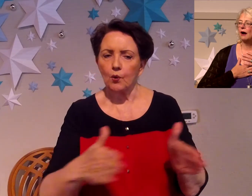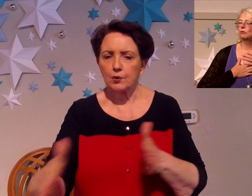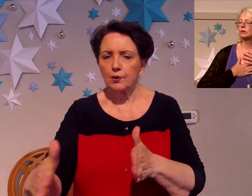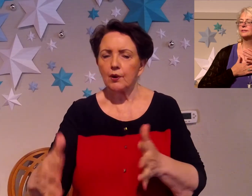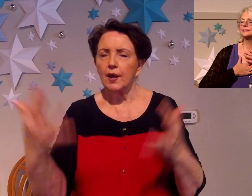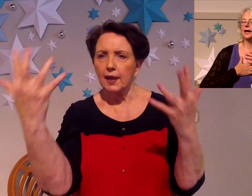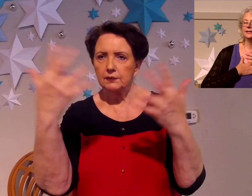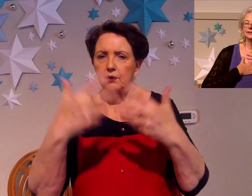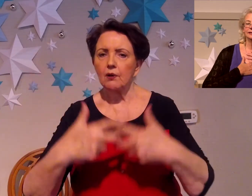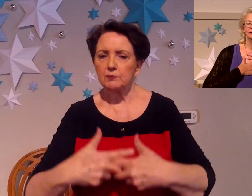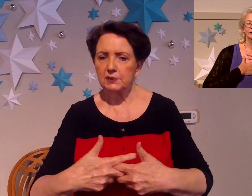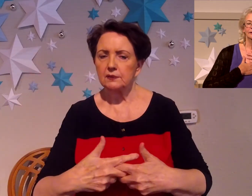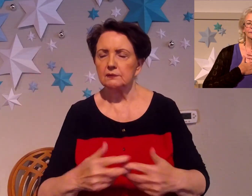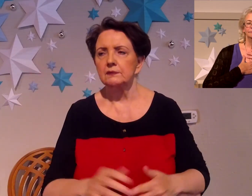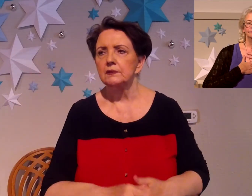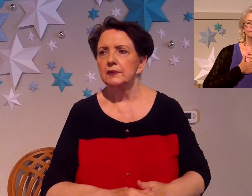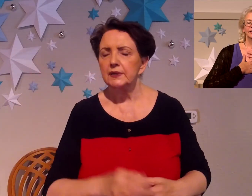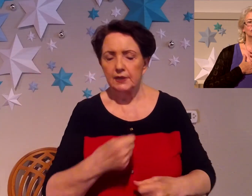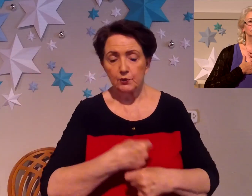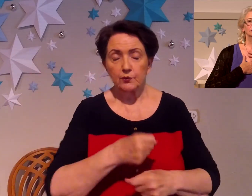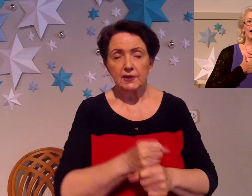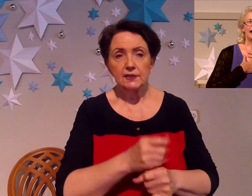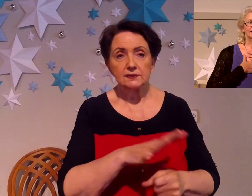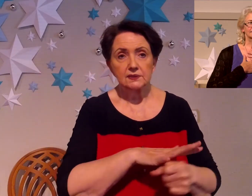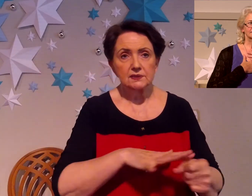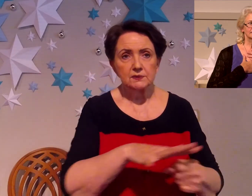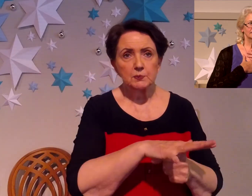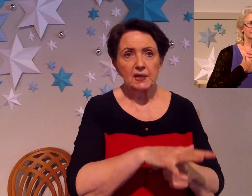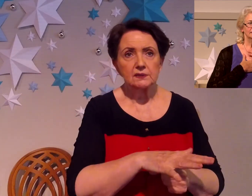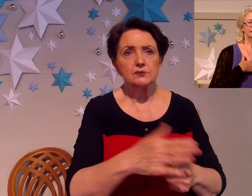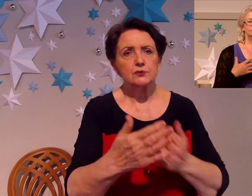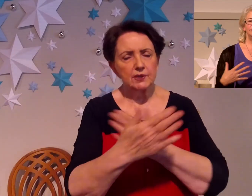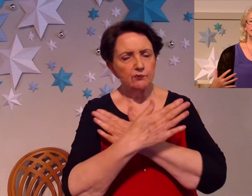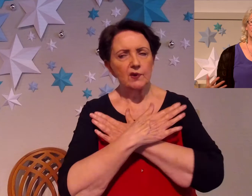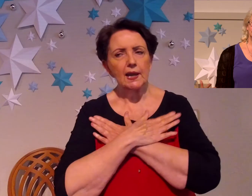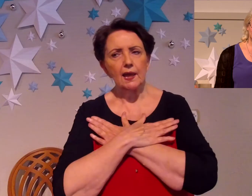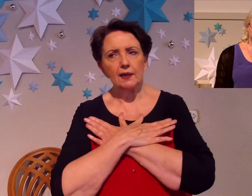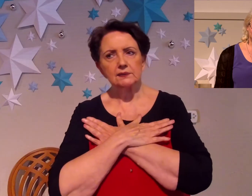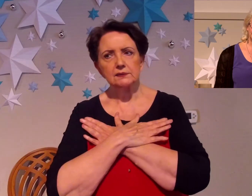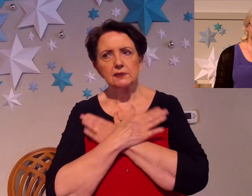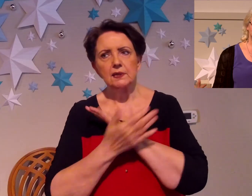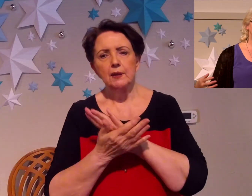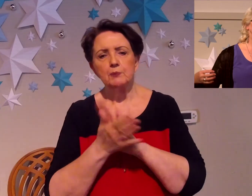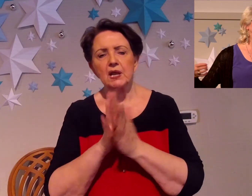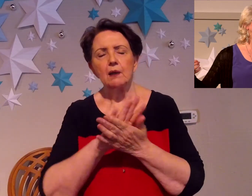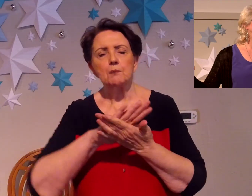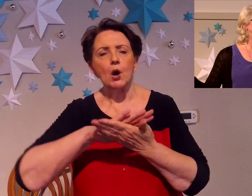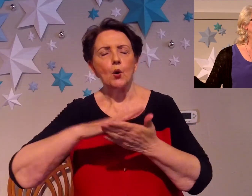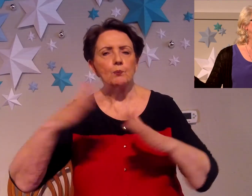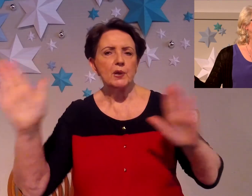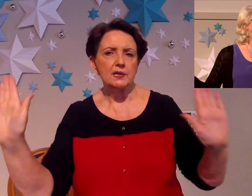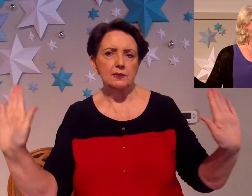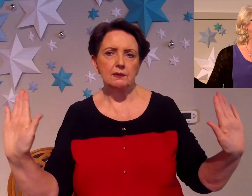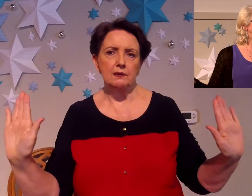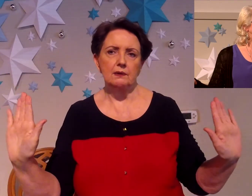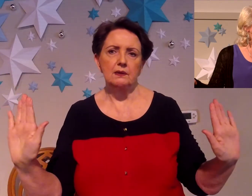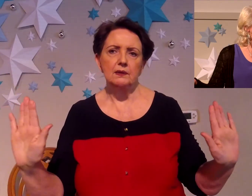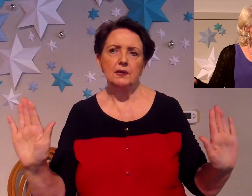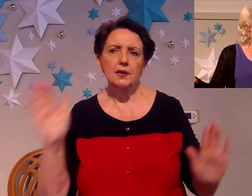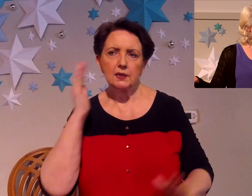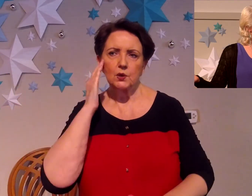which our psyche can relax, can become open, can become aware of